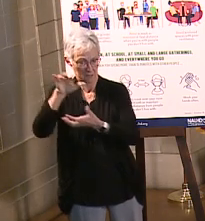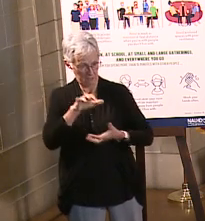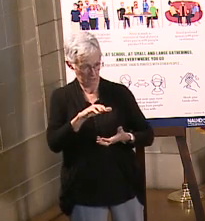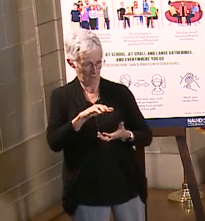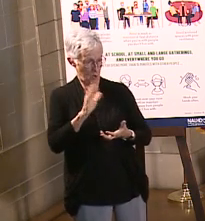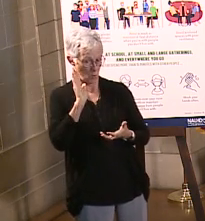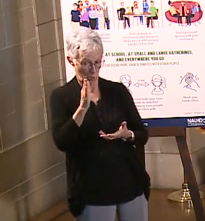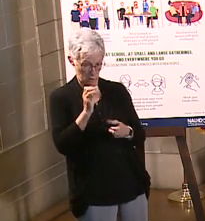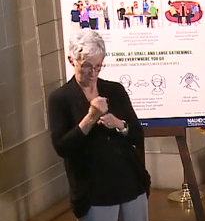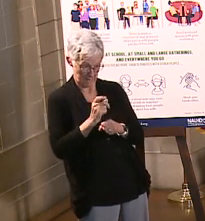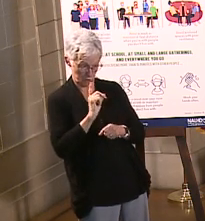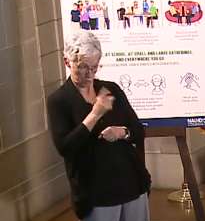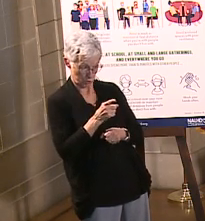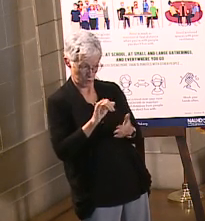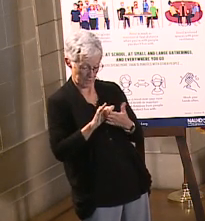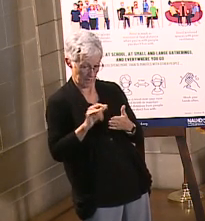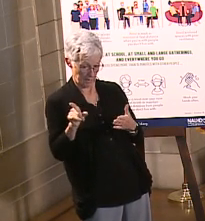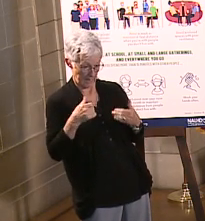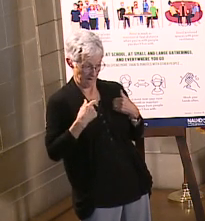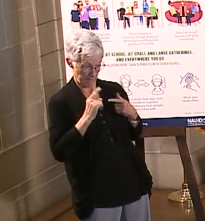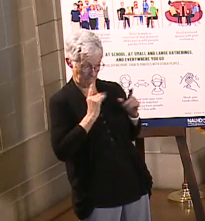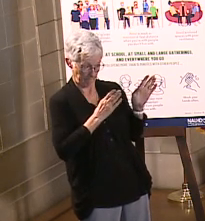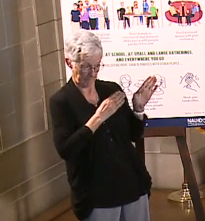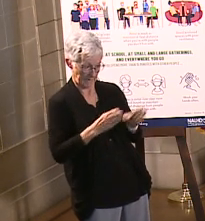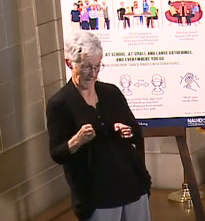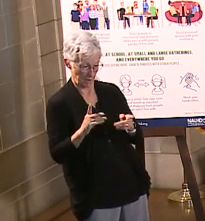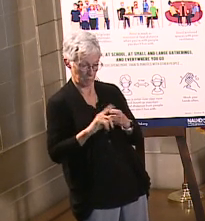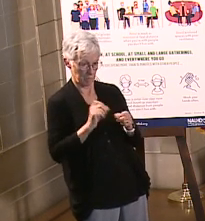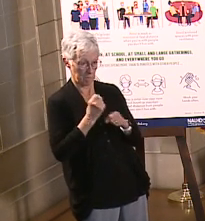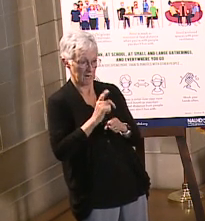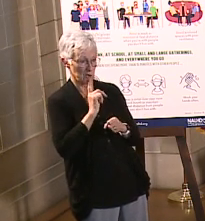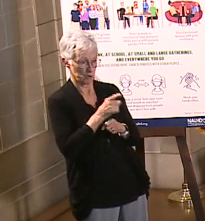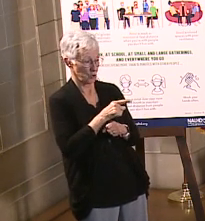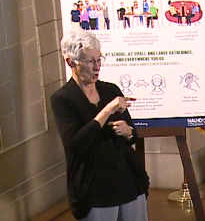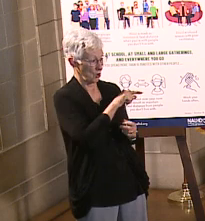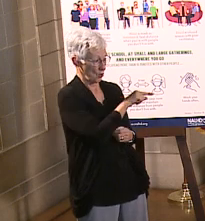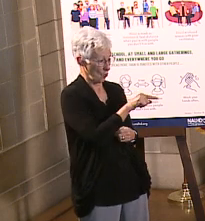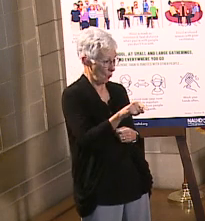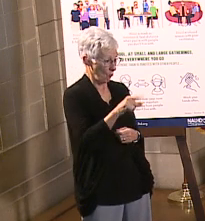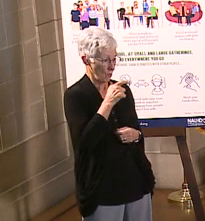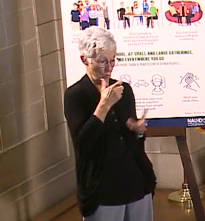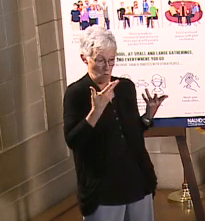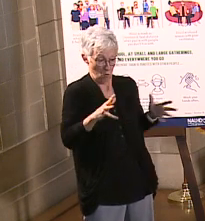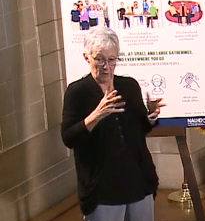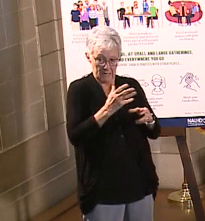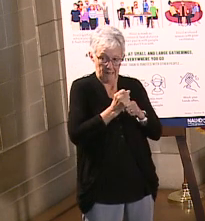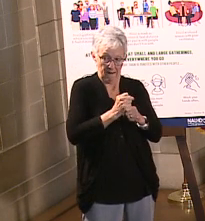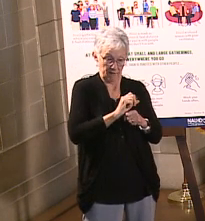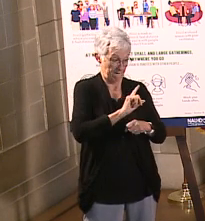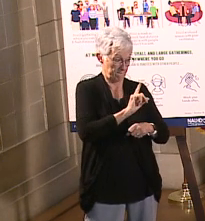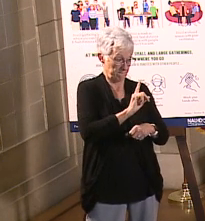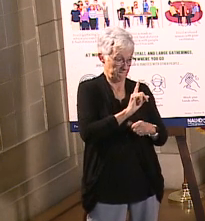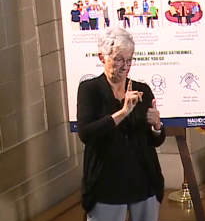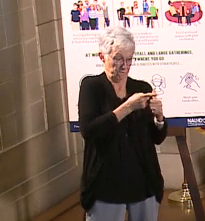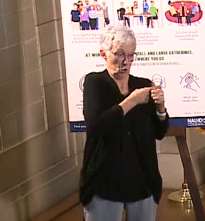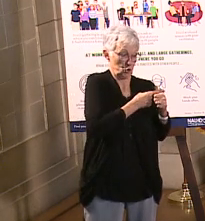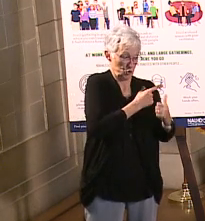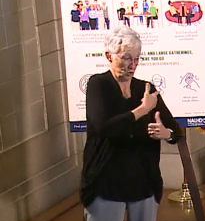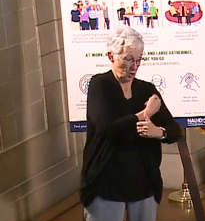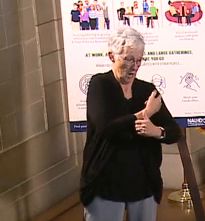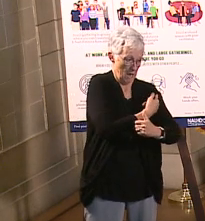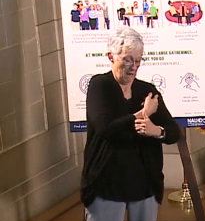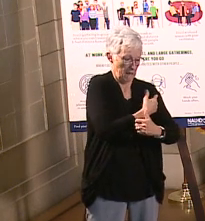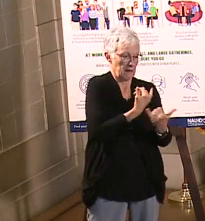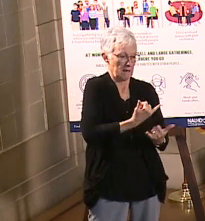And that, of course, is part of what the whole federal government's operation is to continue to ramp up the number of dosages of